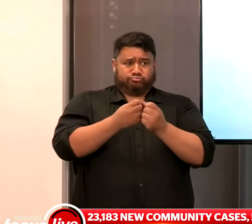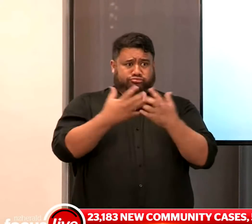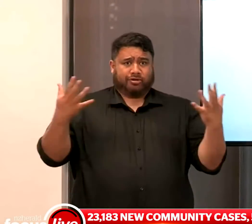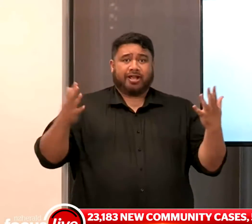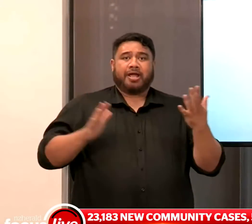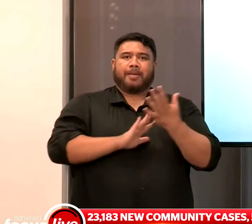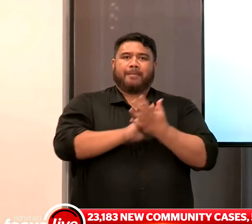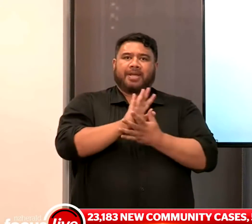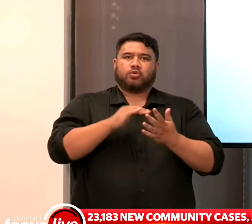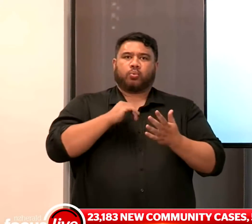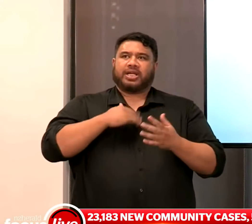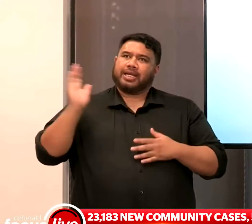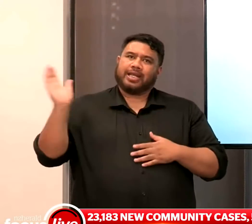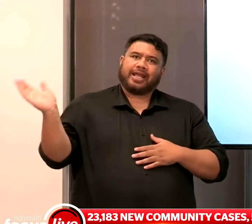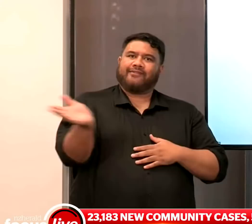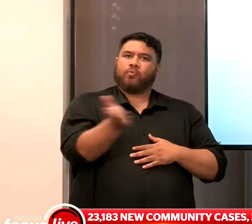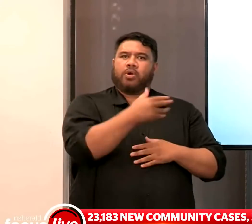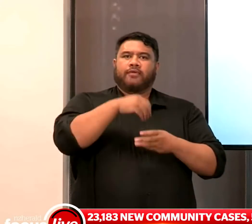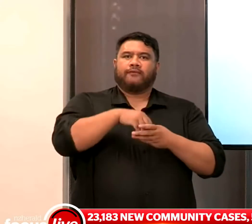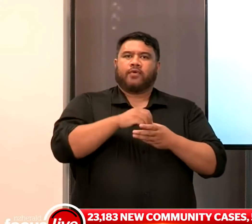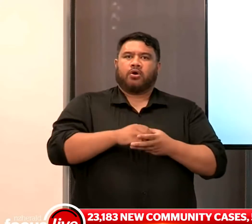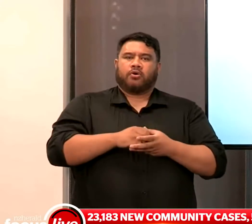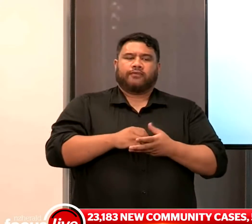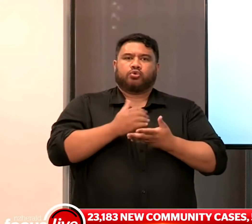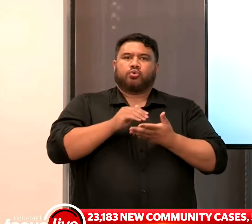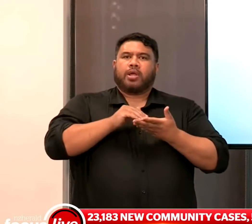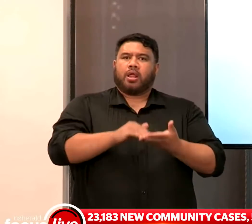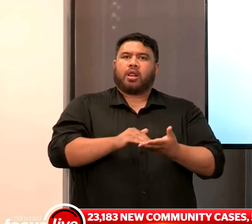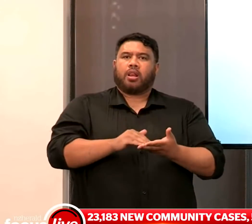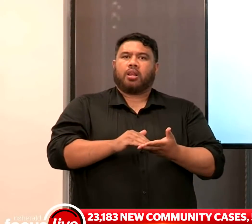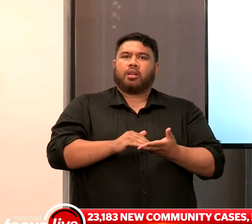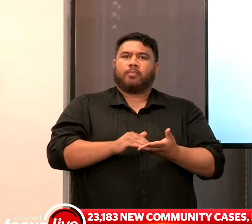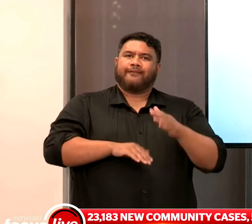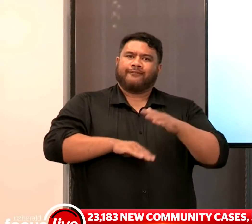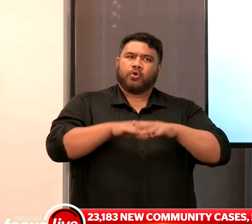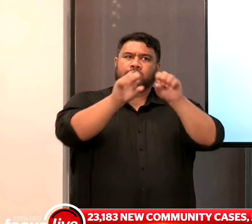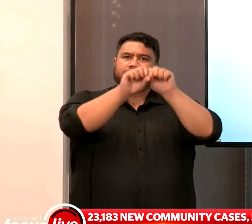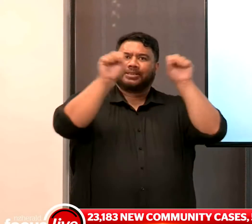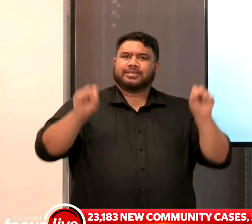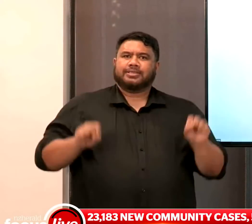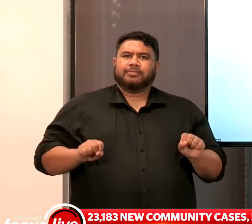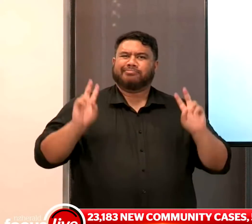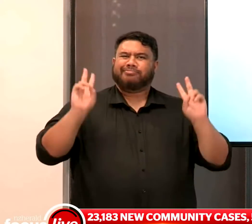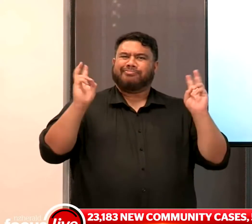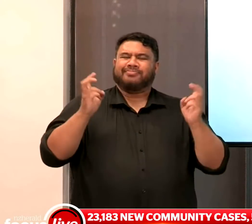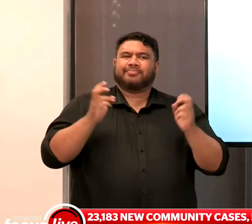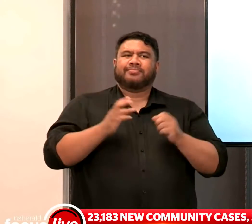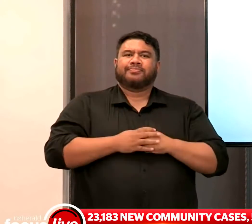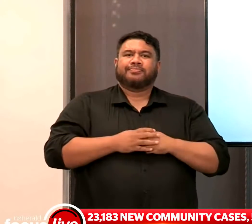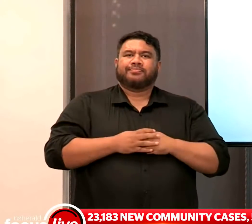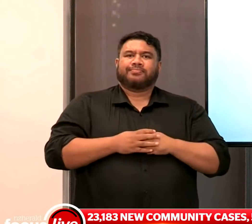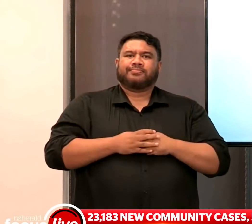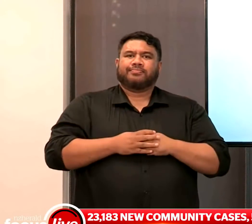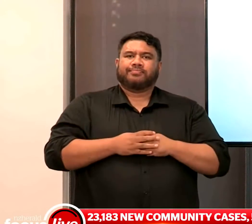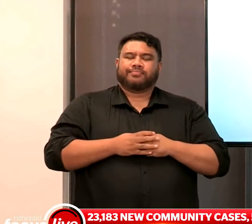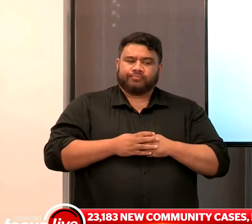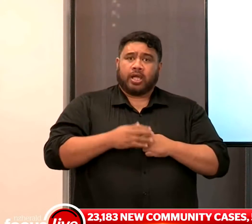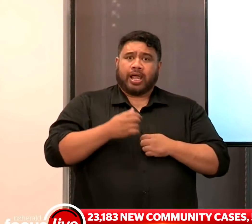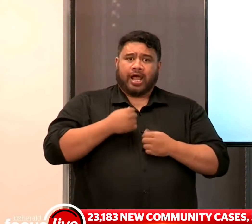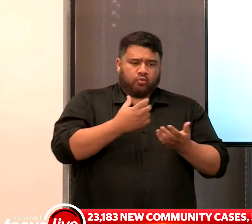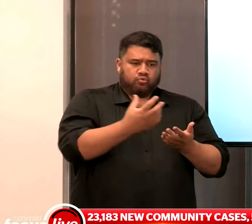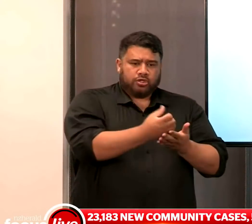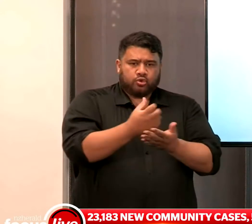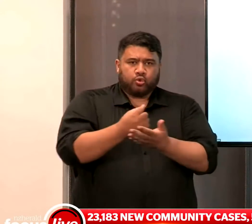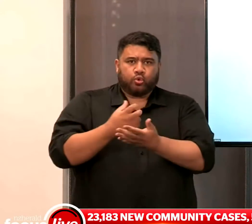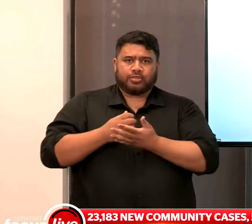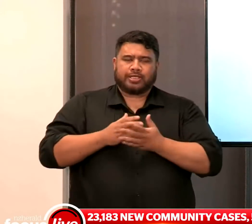approach. And so in order for us to be able to work effectively together and making the best use of our